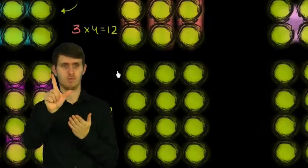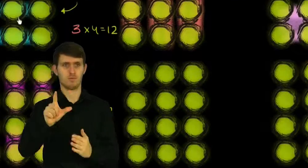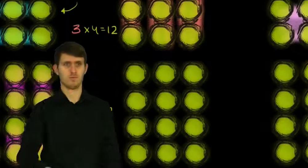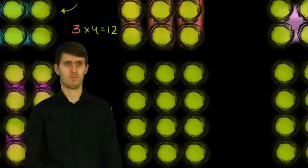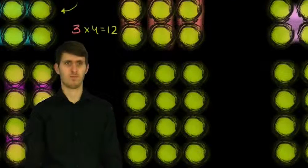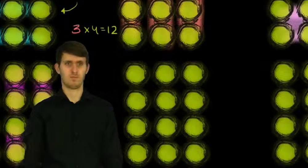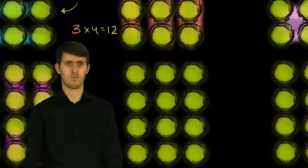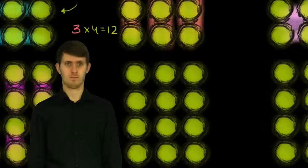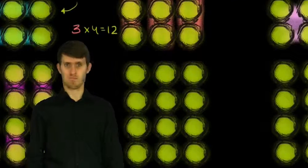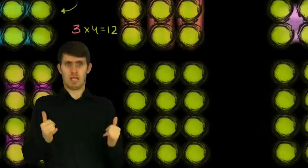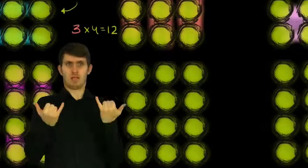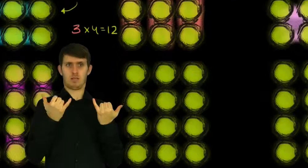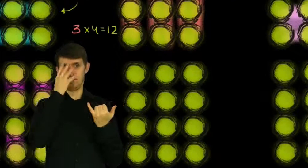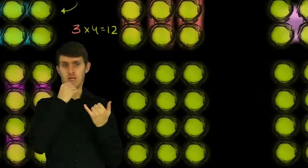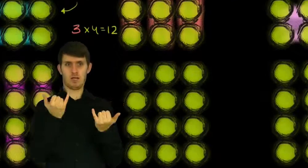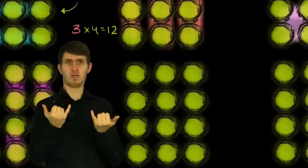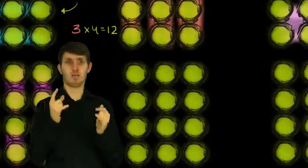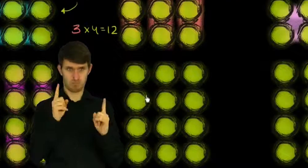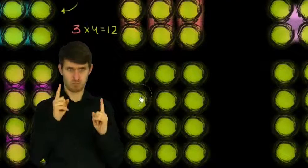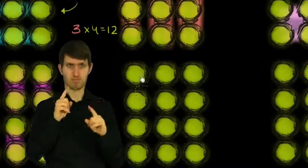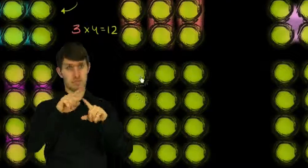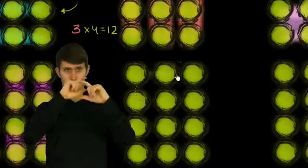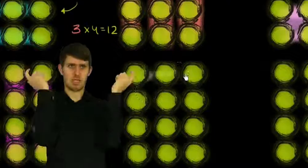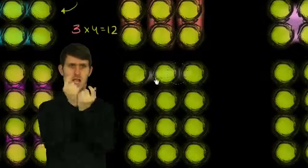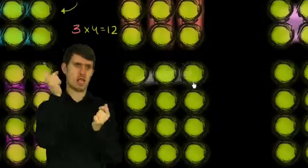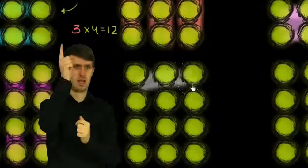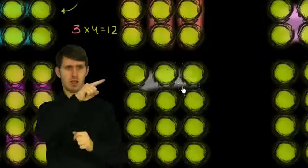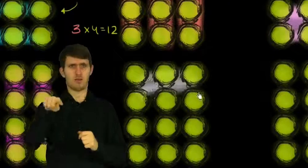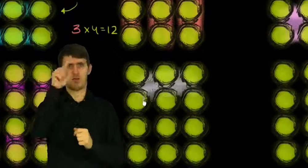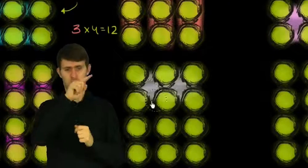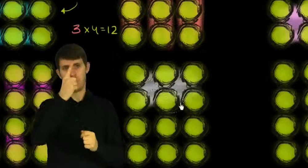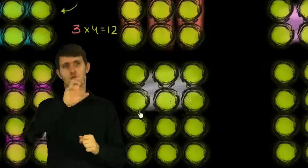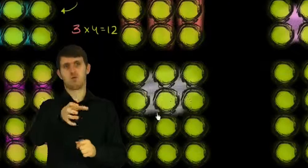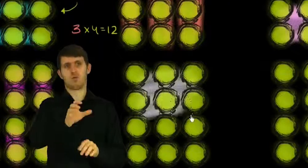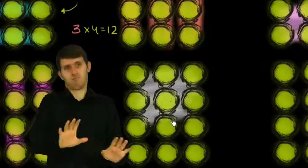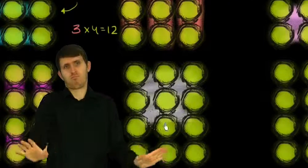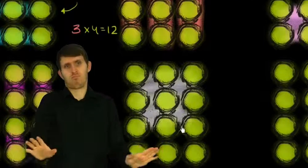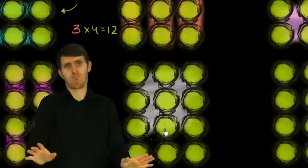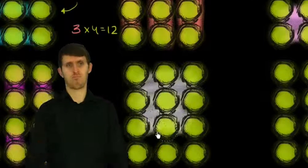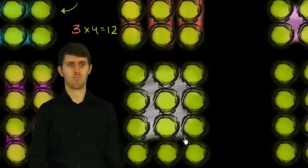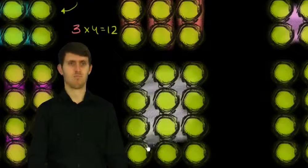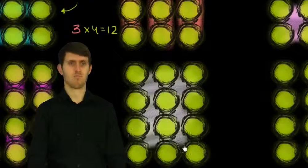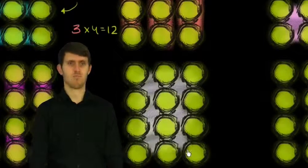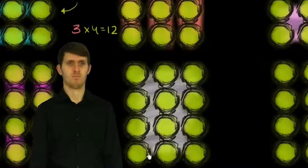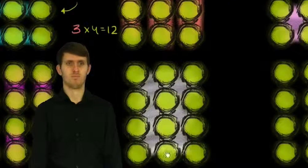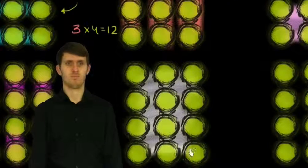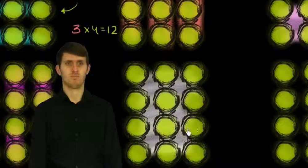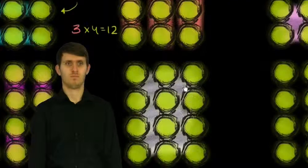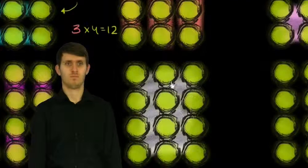group of 12. So how would that look? So 1 group of 12. So this whole thing is